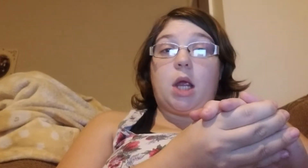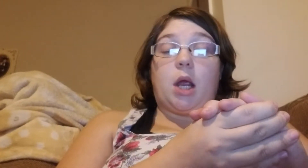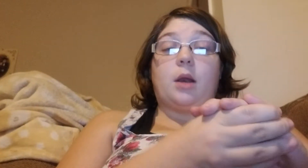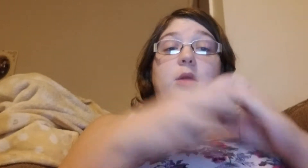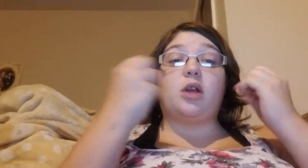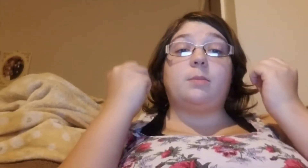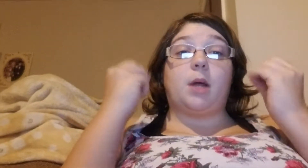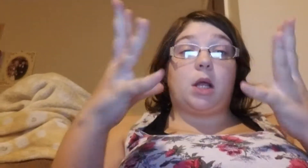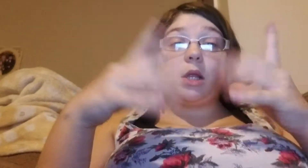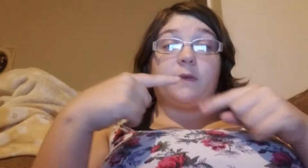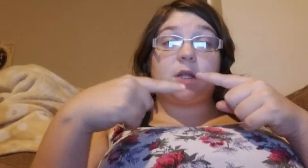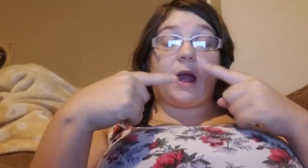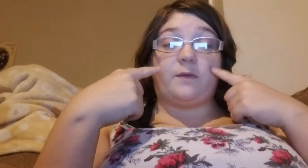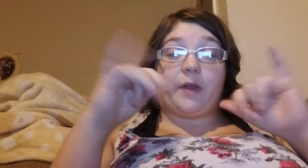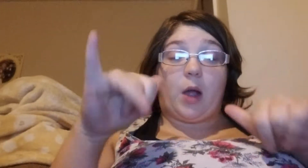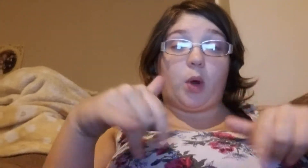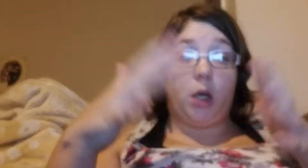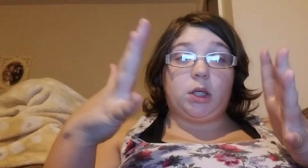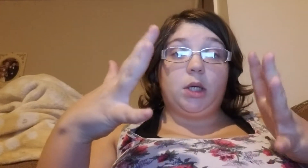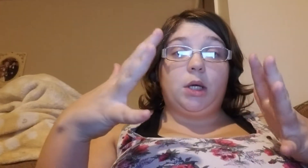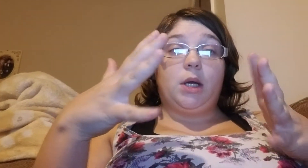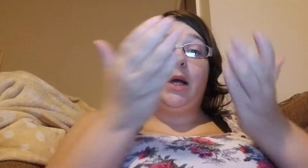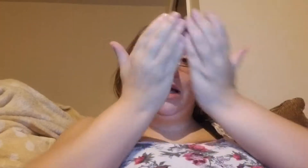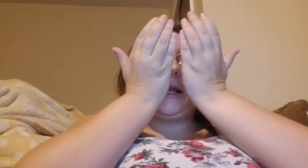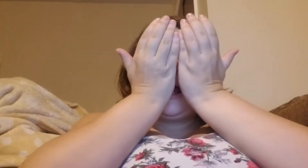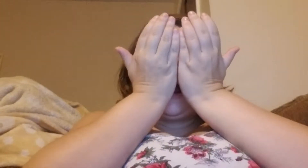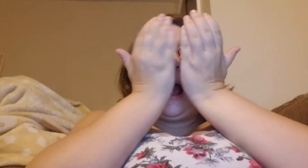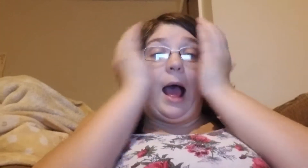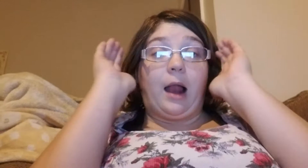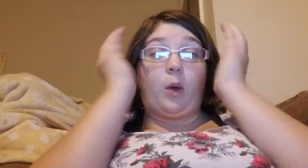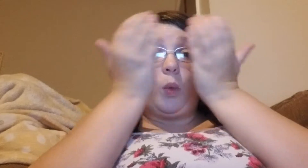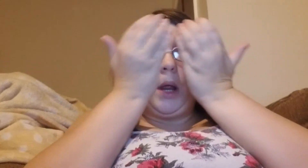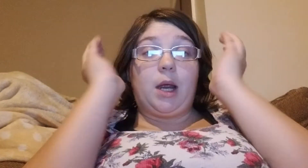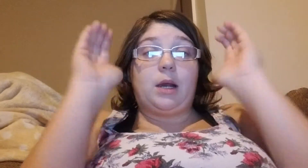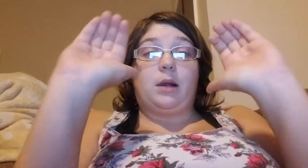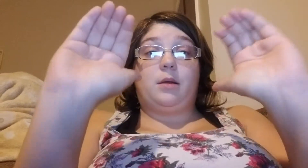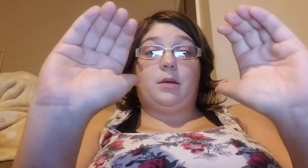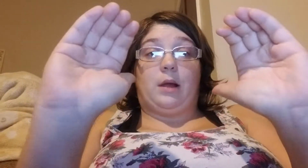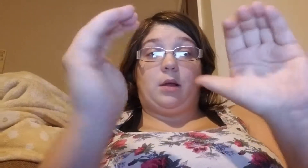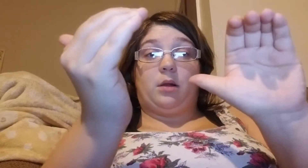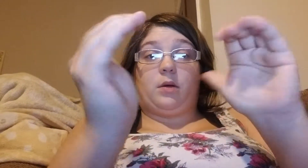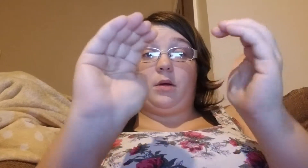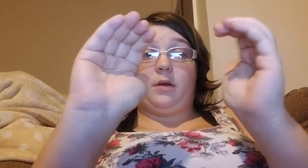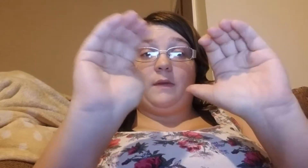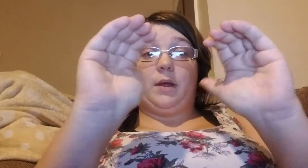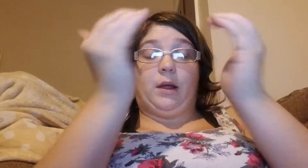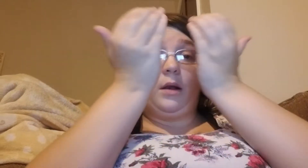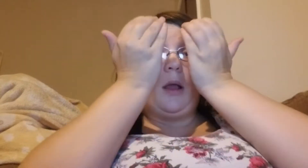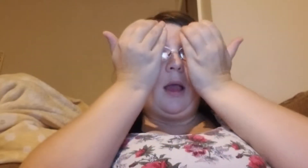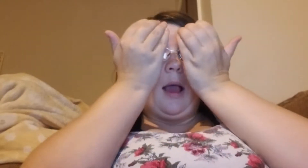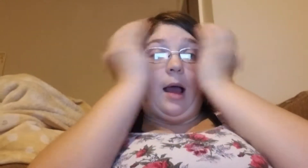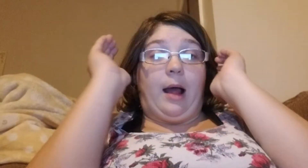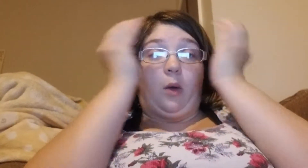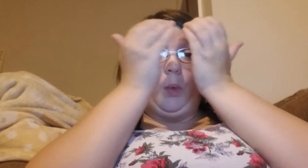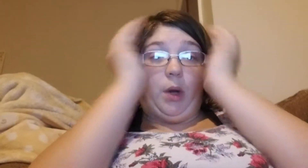Halloween. There's many different things for that one. It's Halloween, like a little curved hand.